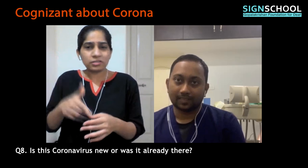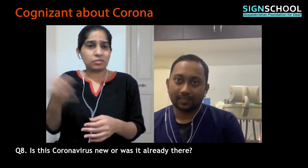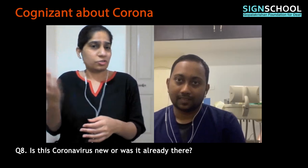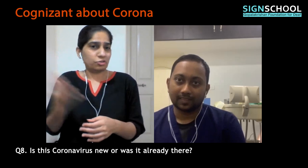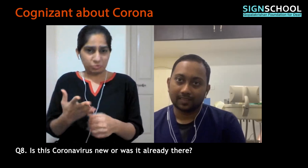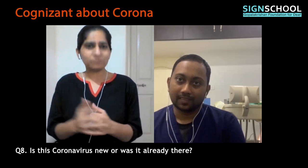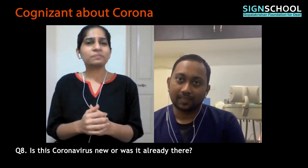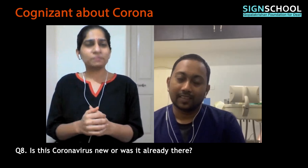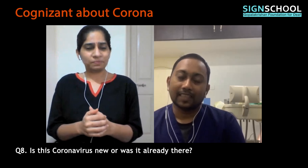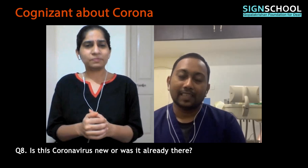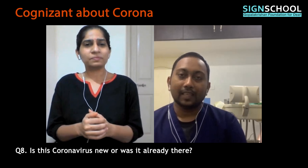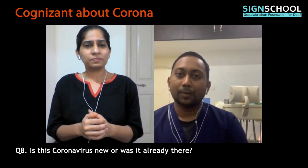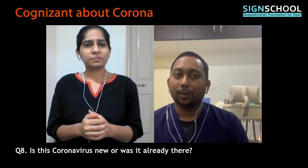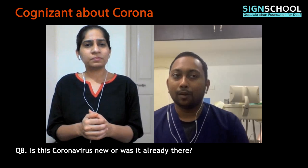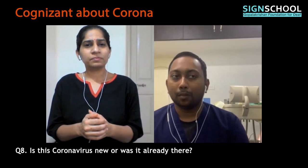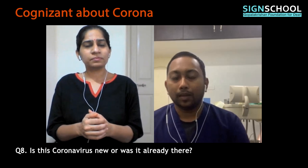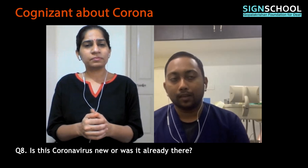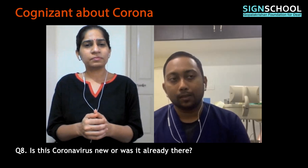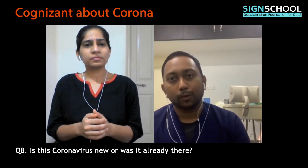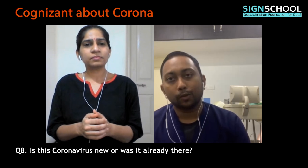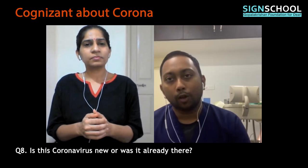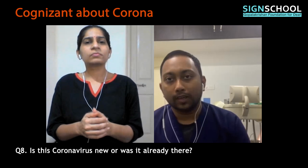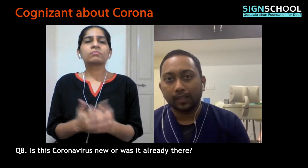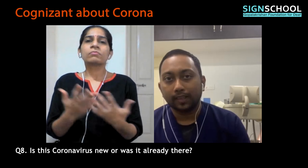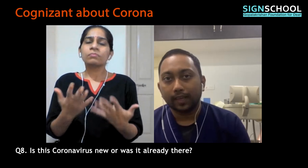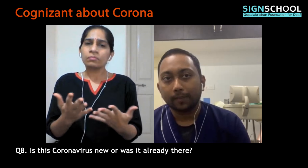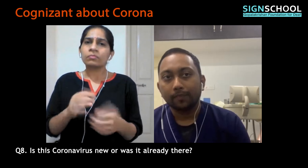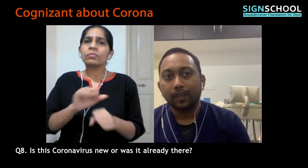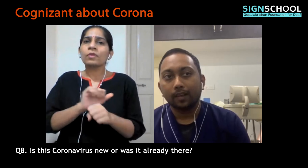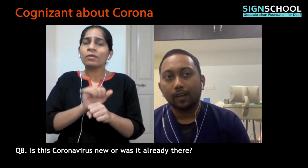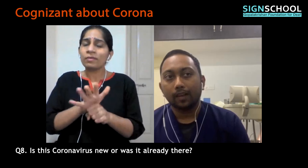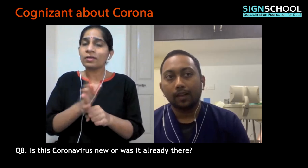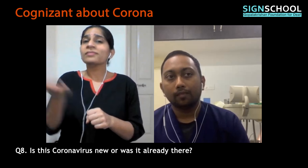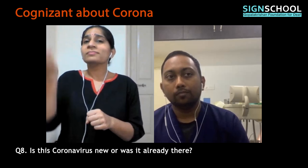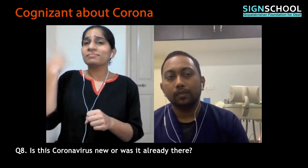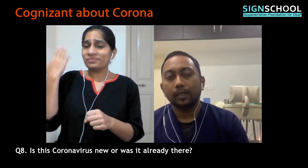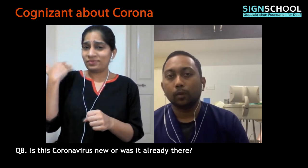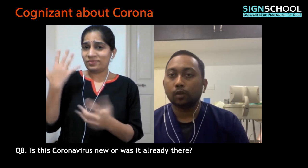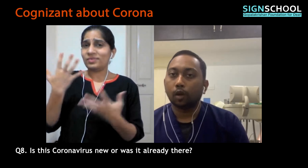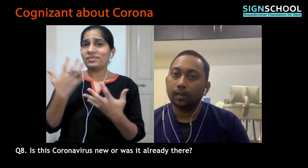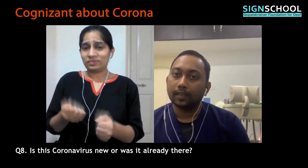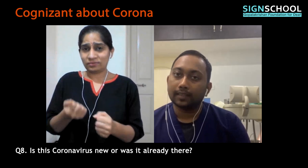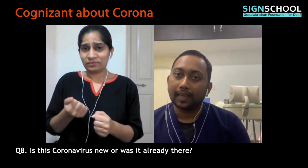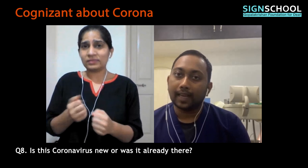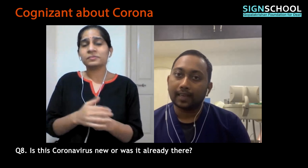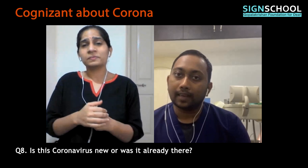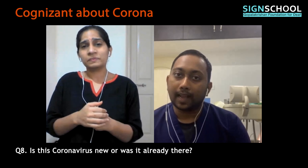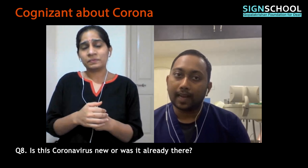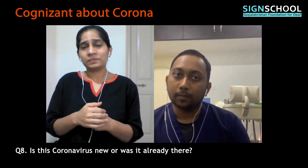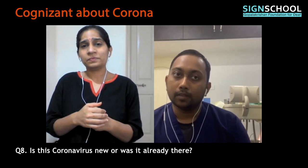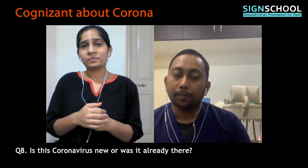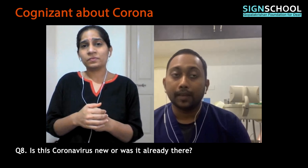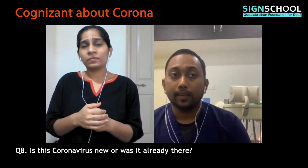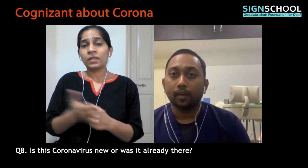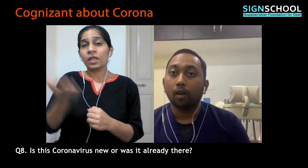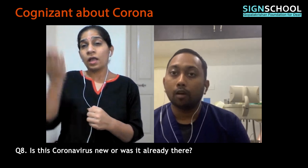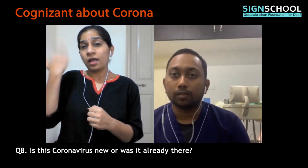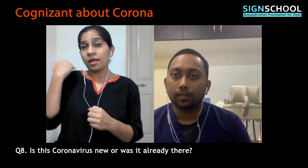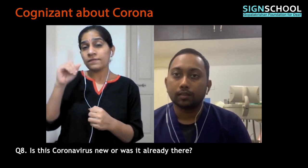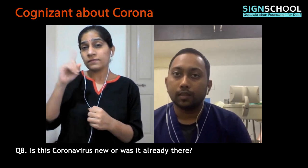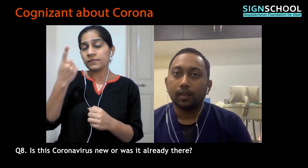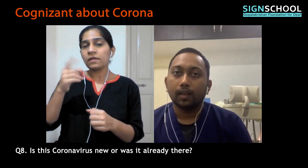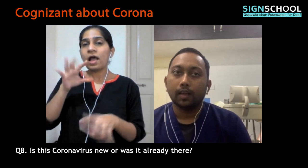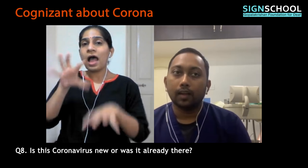past or is it new? Coronavirus was already there. It was already there in animals, mainly